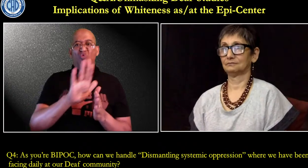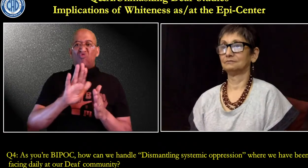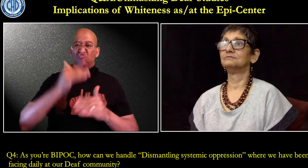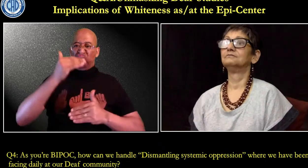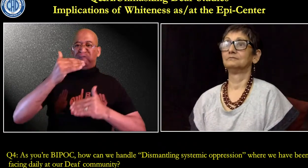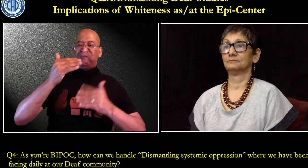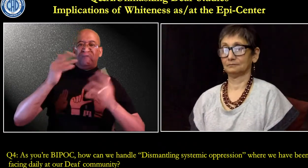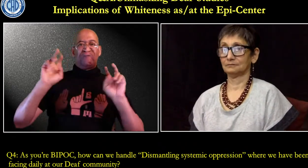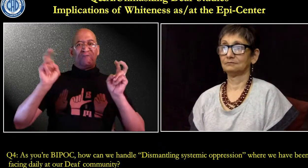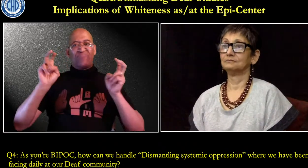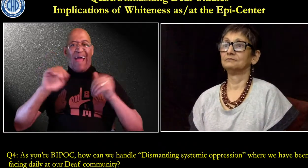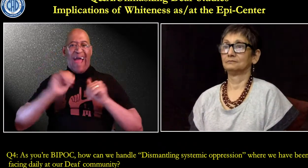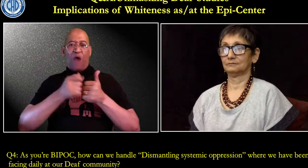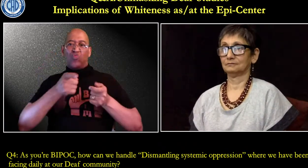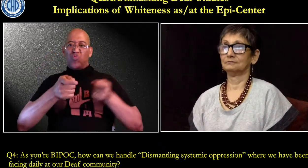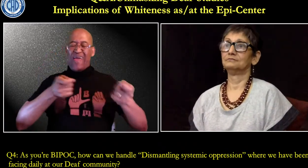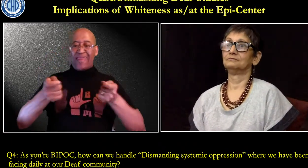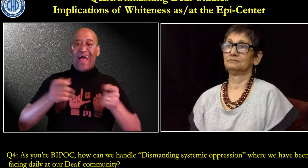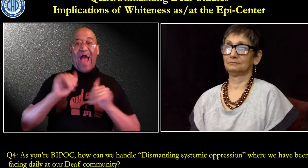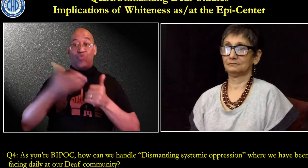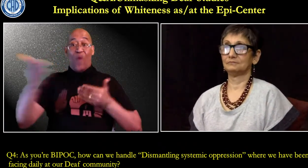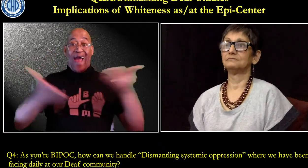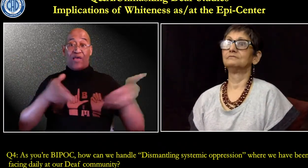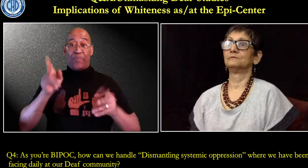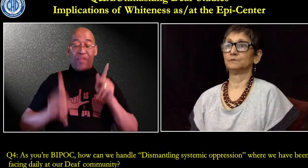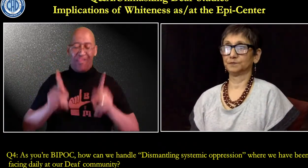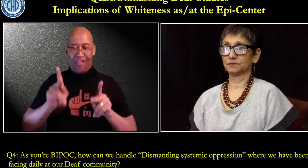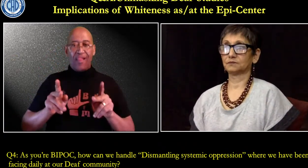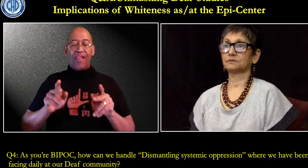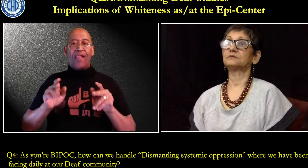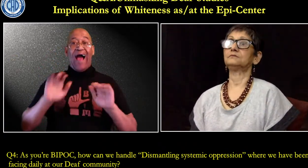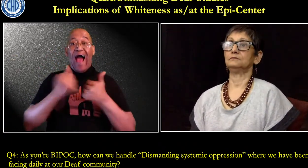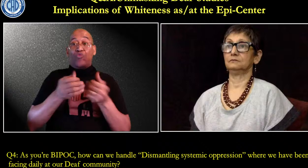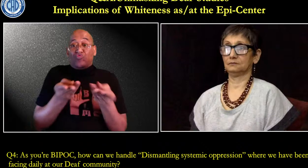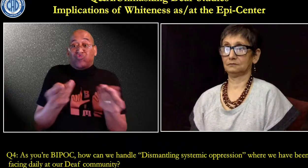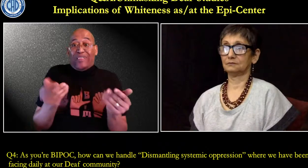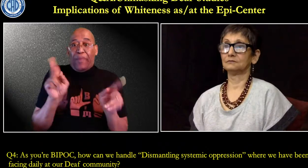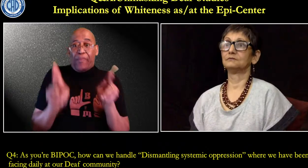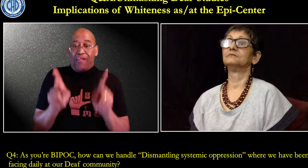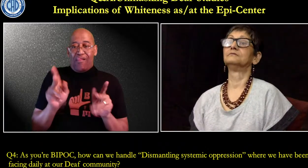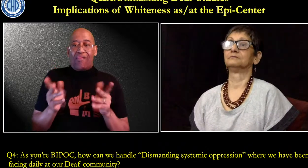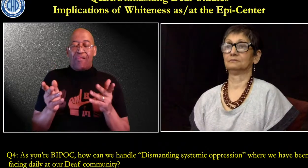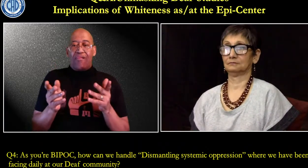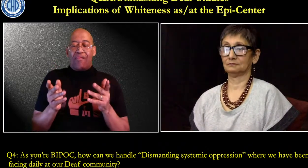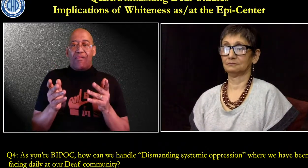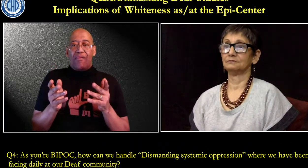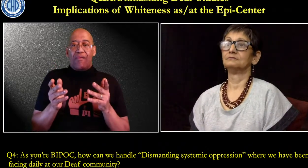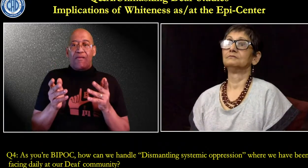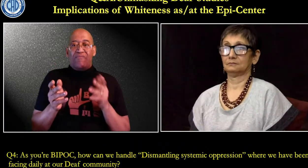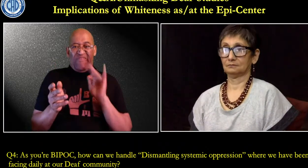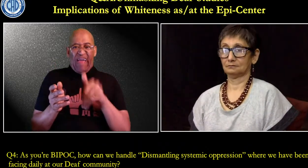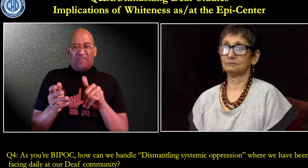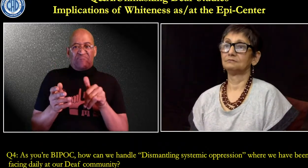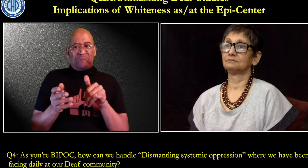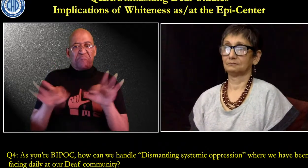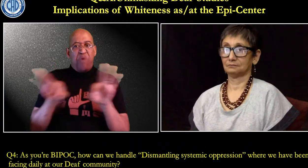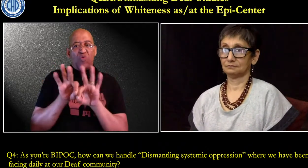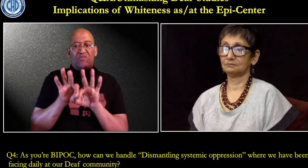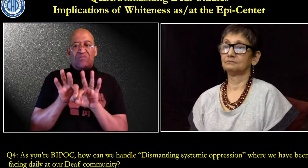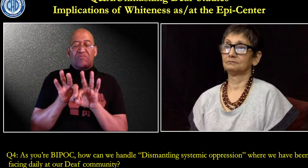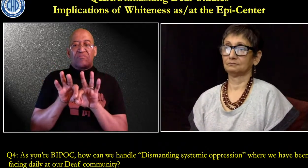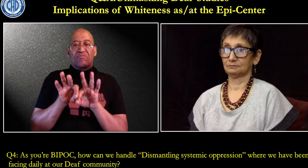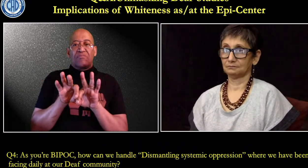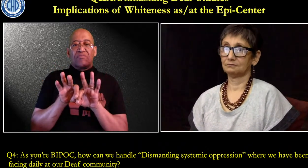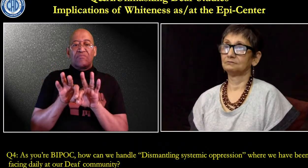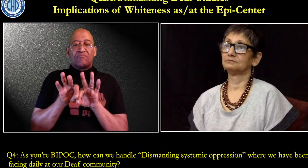So reviewing the policies, revising them, figuring out how we can change, hire new people, resolving